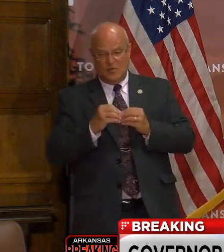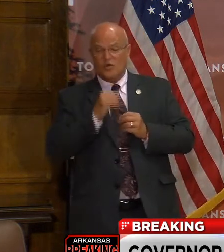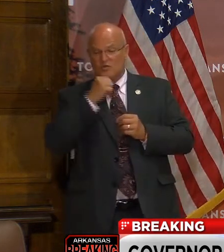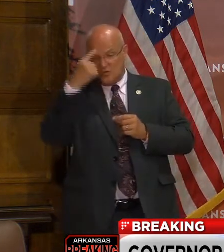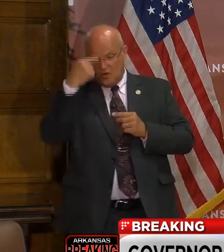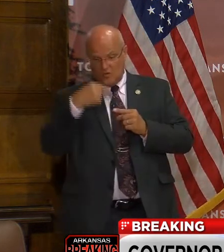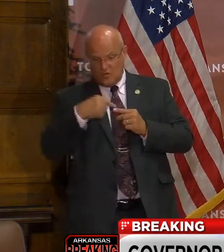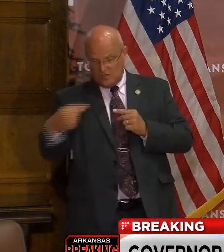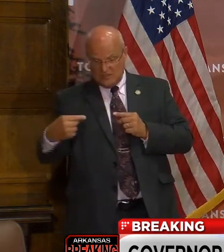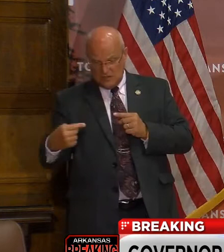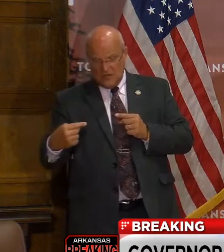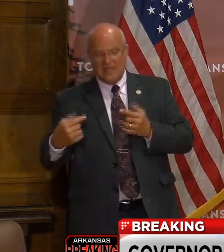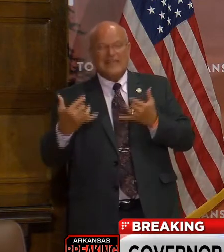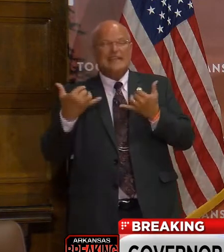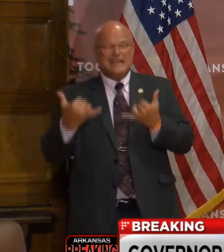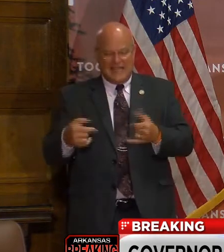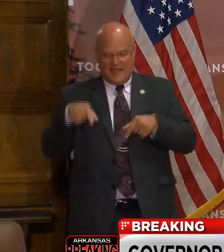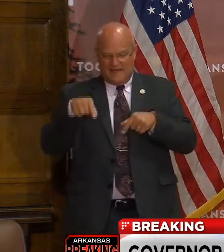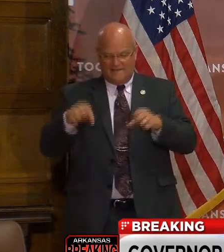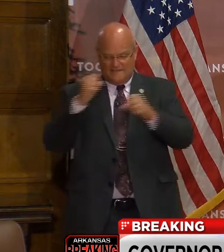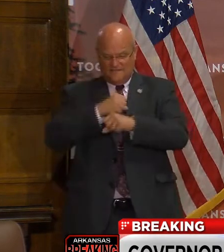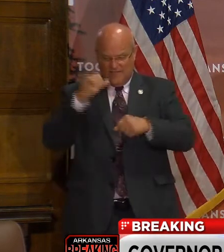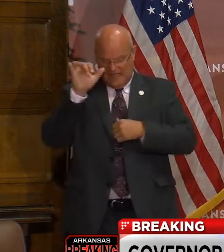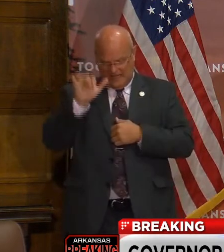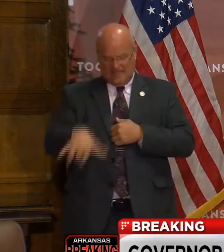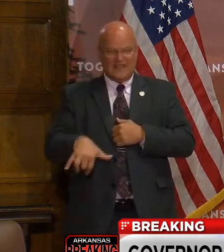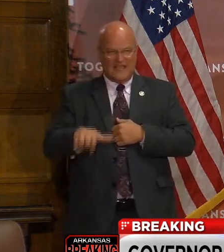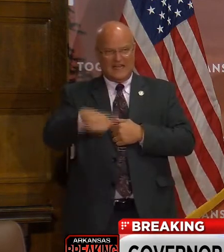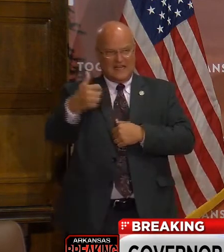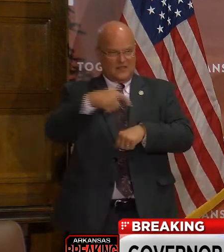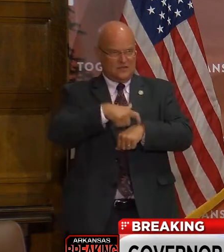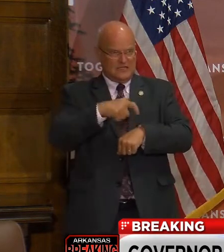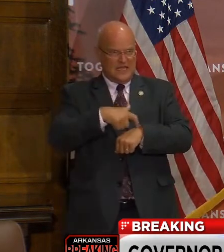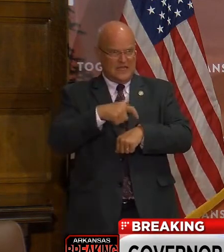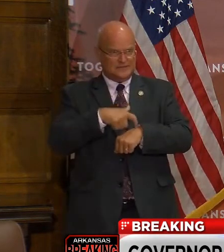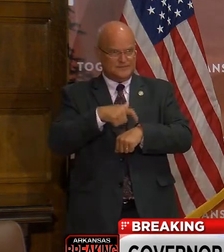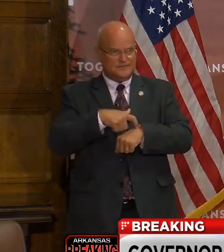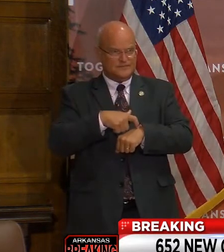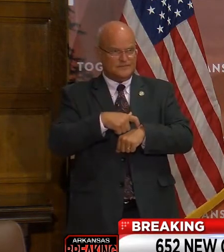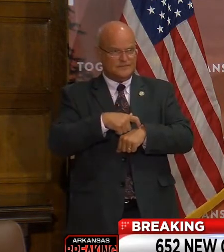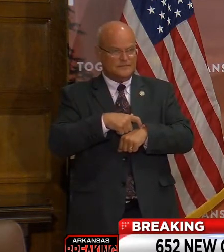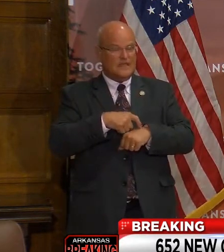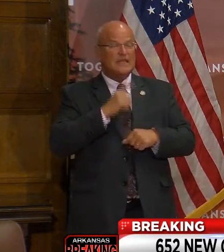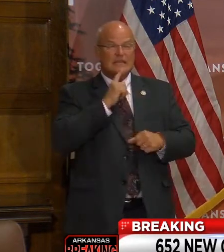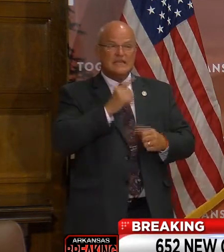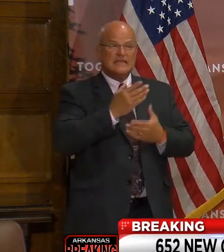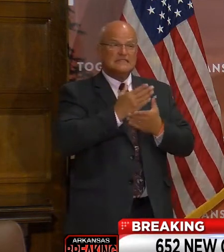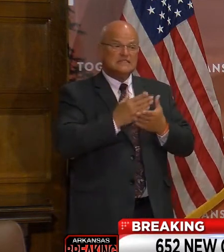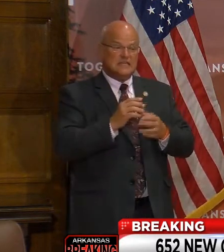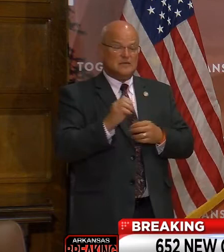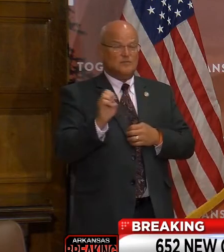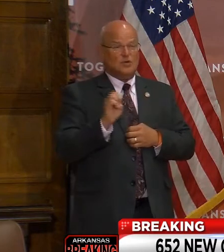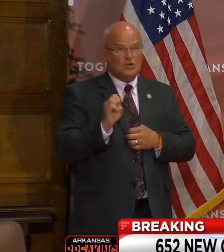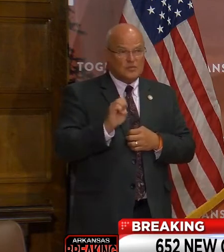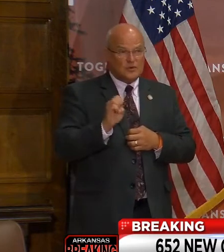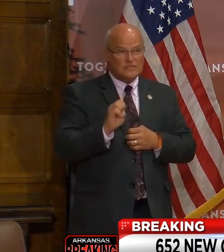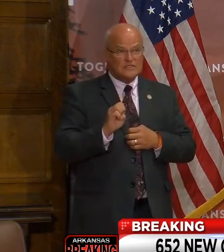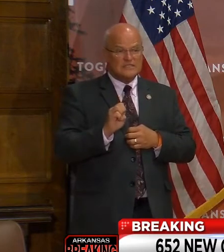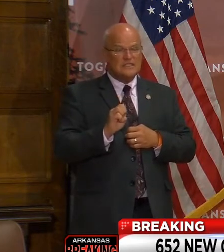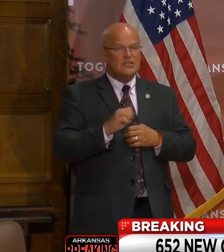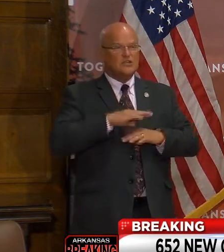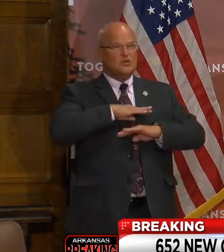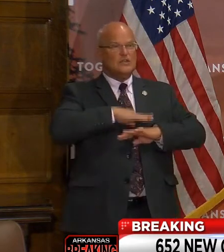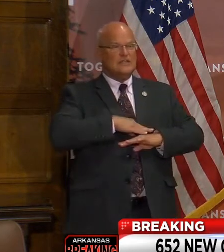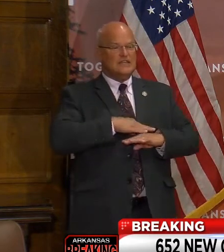don't agree on, let's fight that battle another time. There is some urgency to the relief